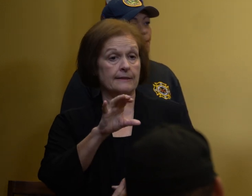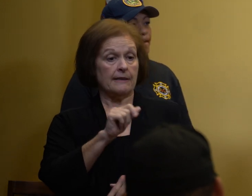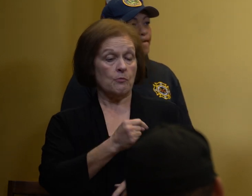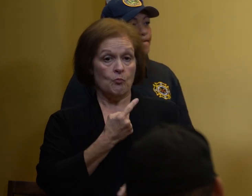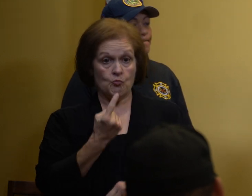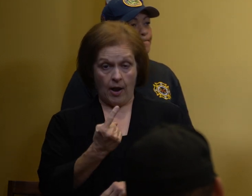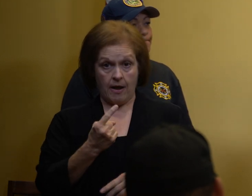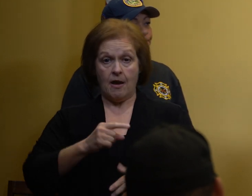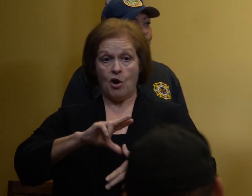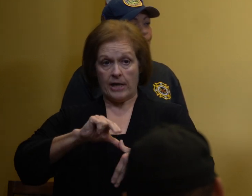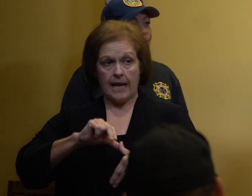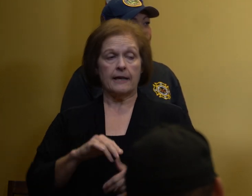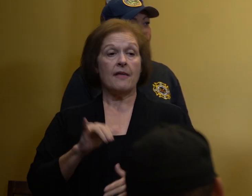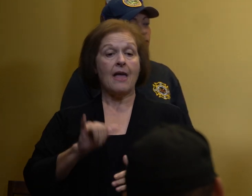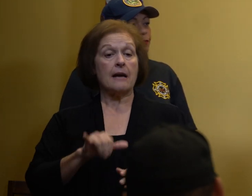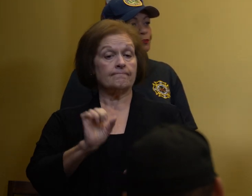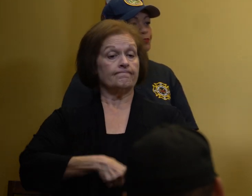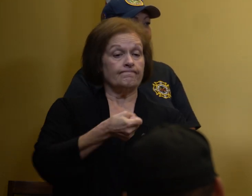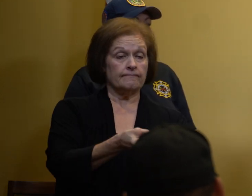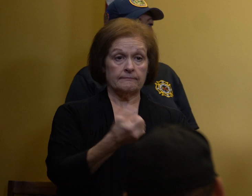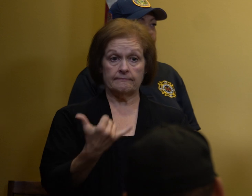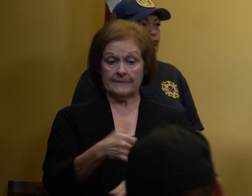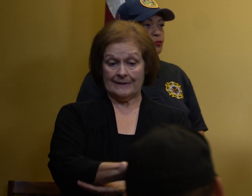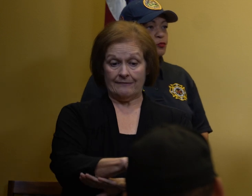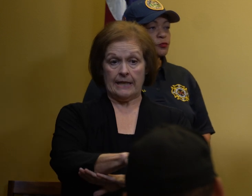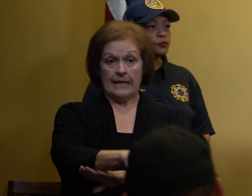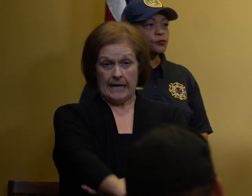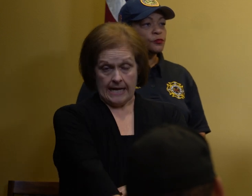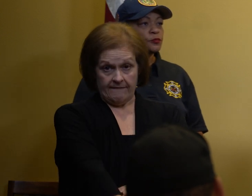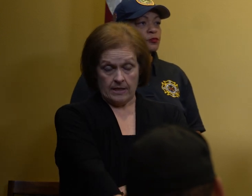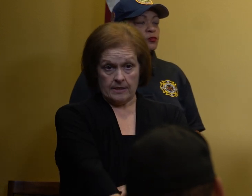As the mayor mentioned, impacts expected late afternoon to early evening